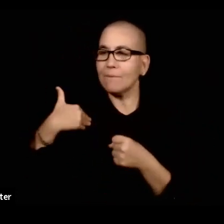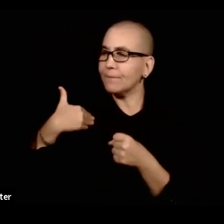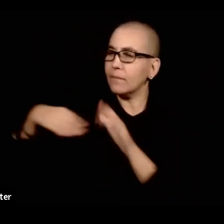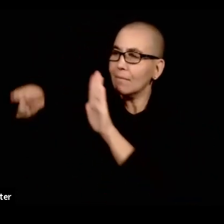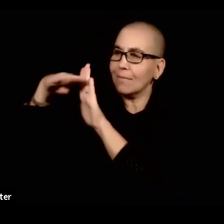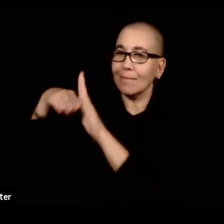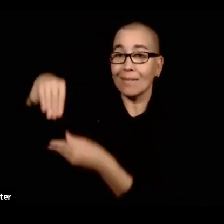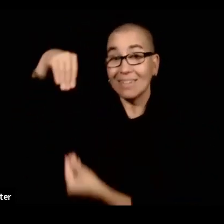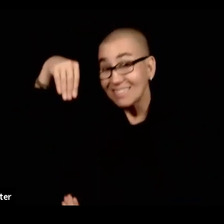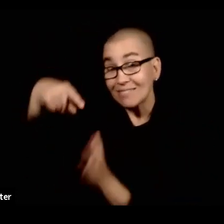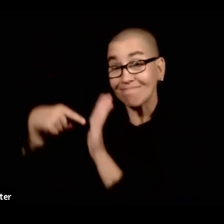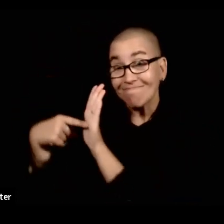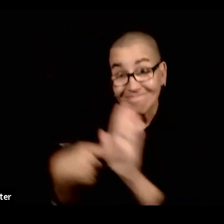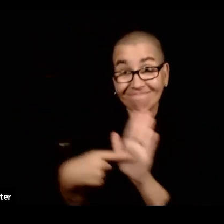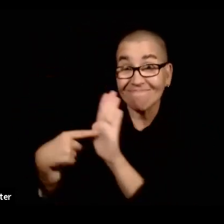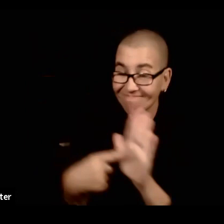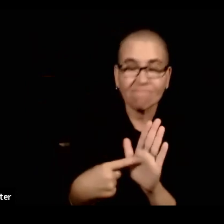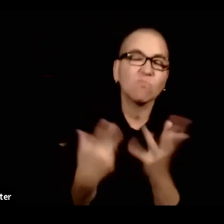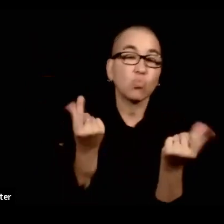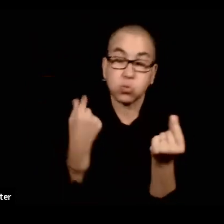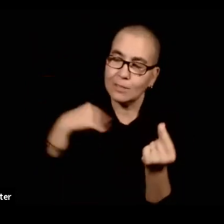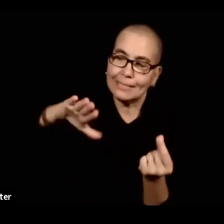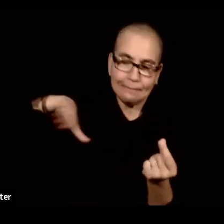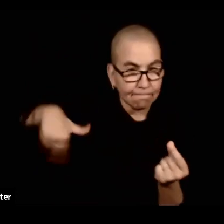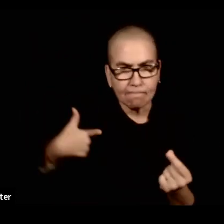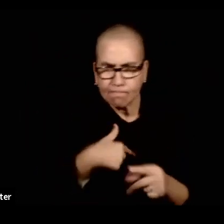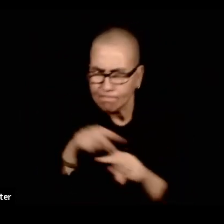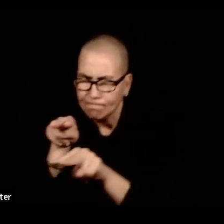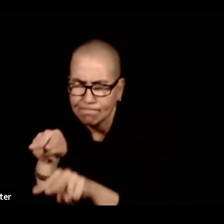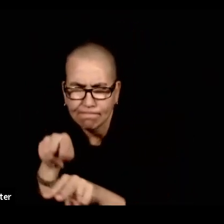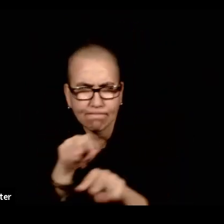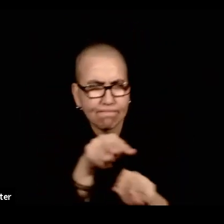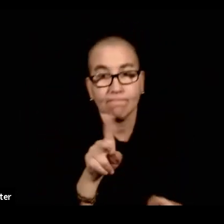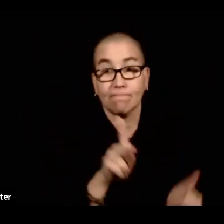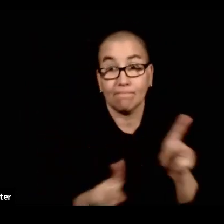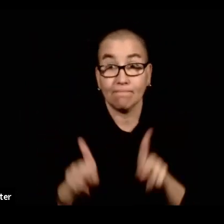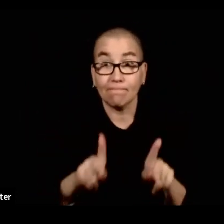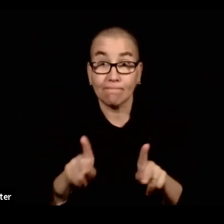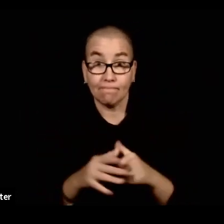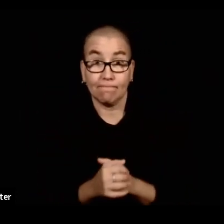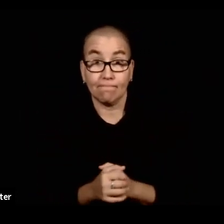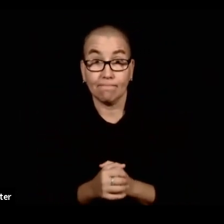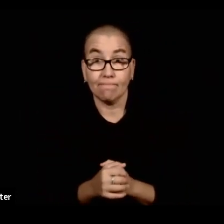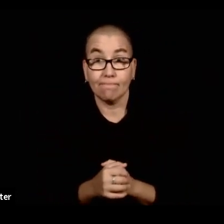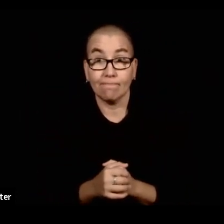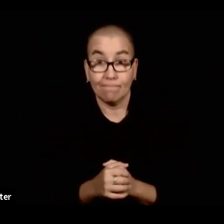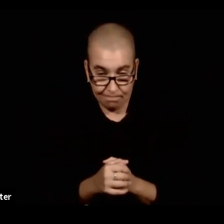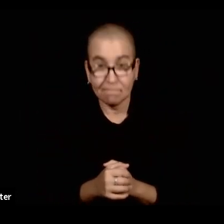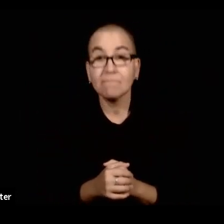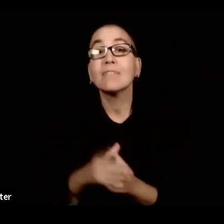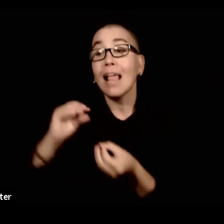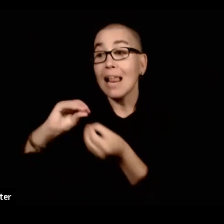these data, and we've been a little more stable in recent days than